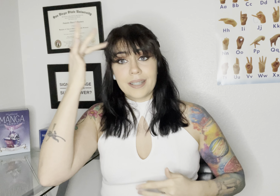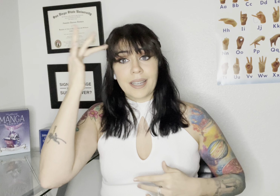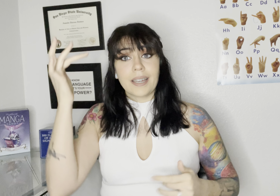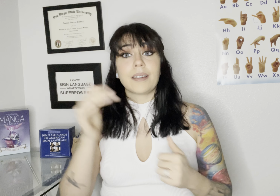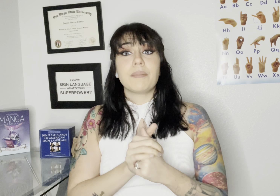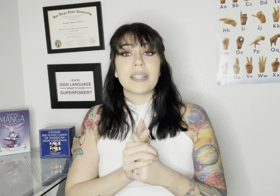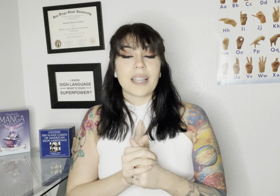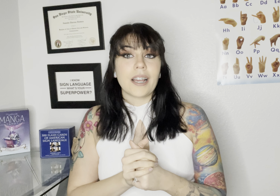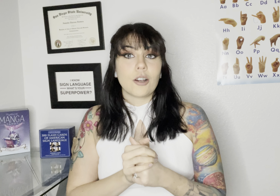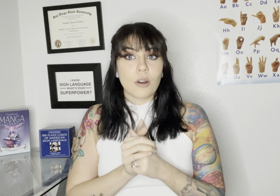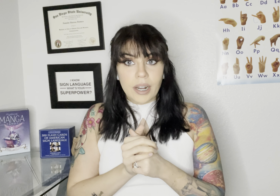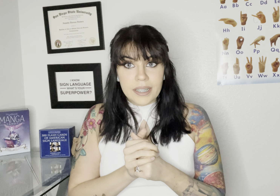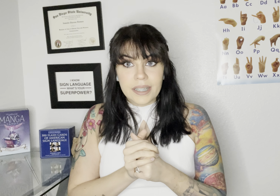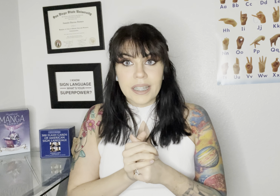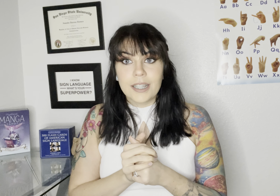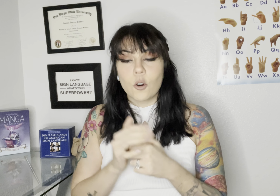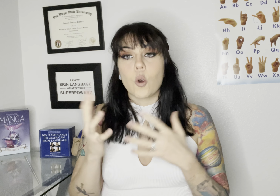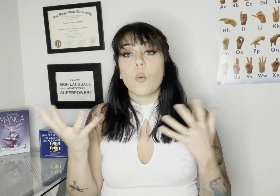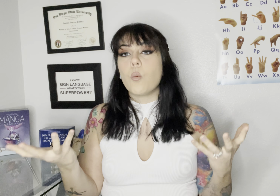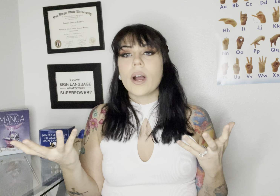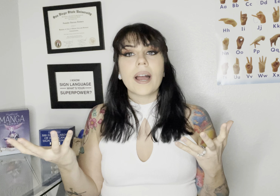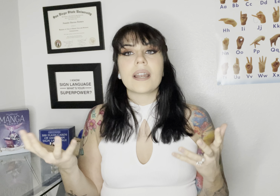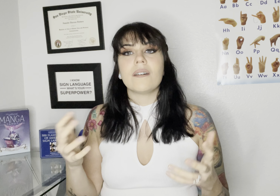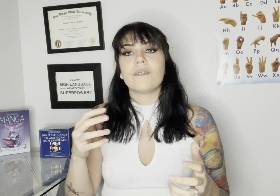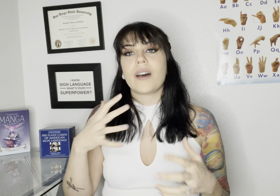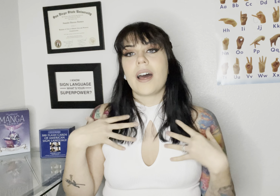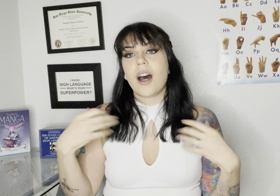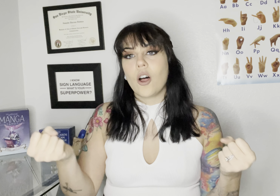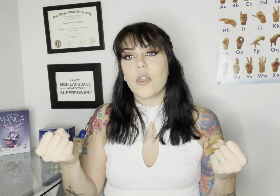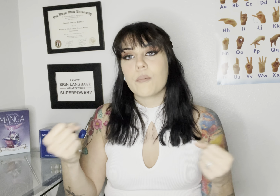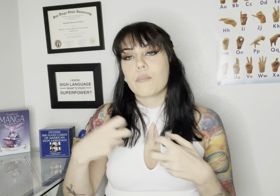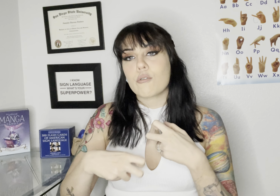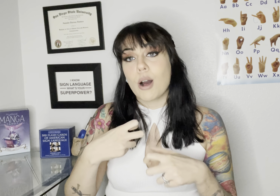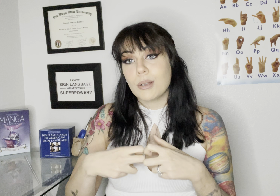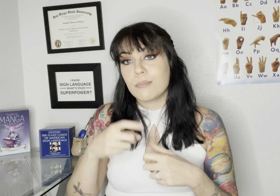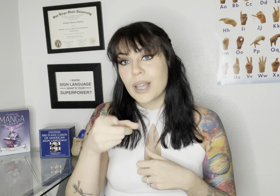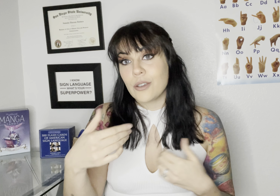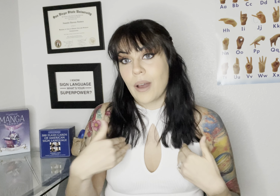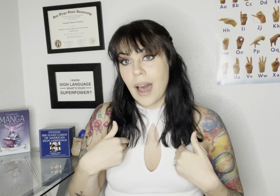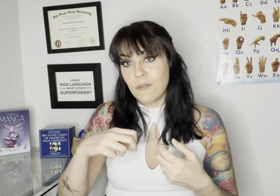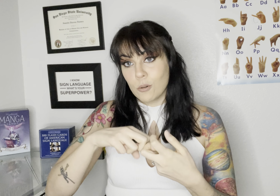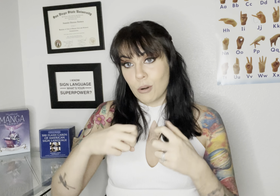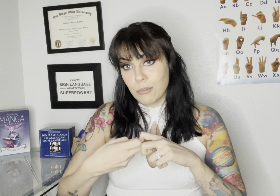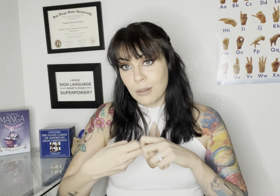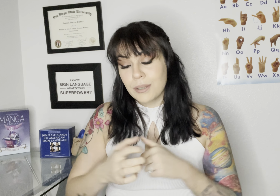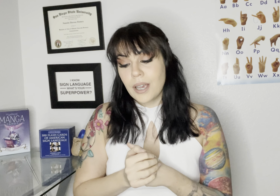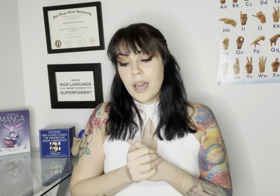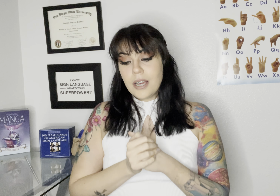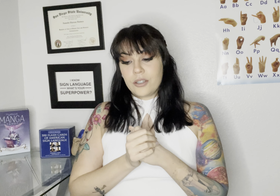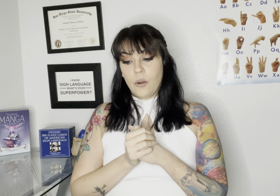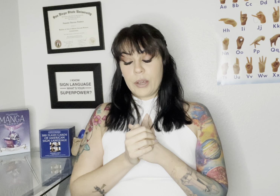sick means like chronic disease or what kind of health problems that you have or problems. So it really